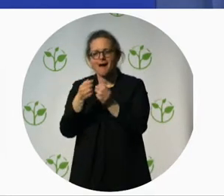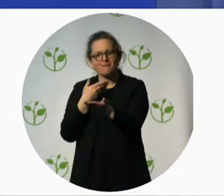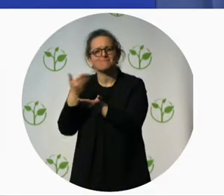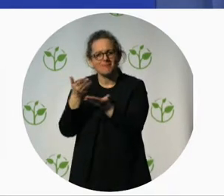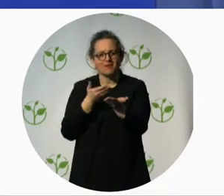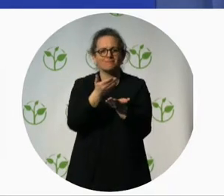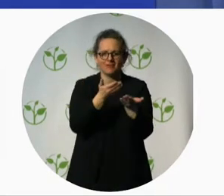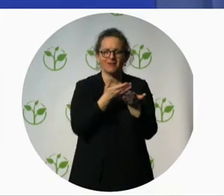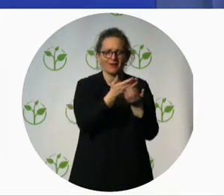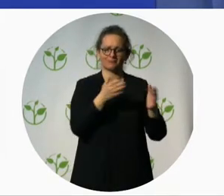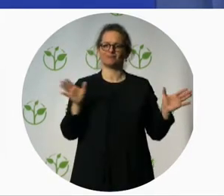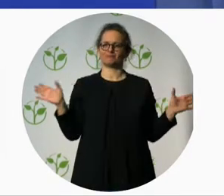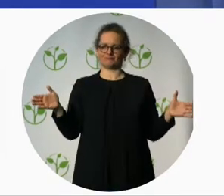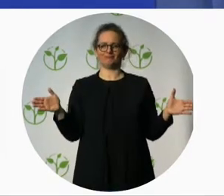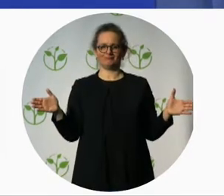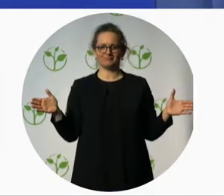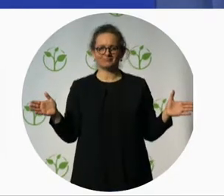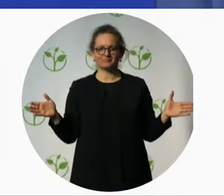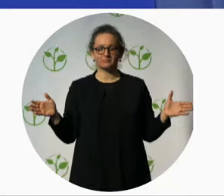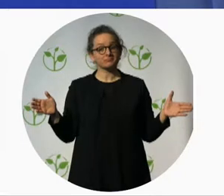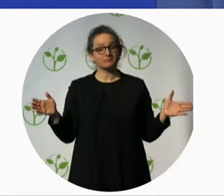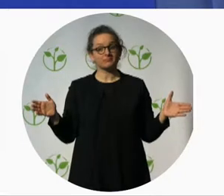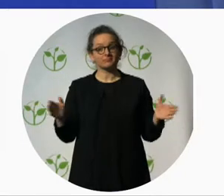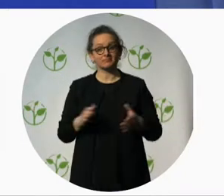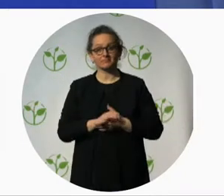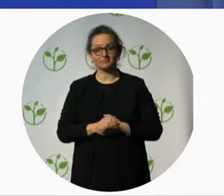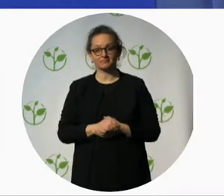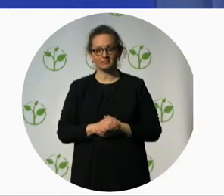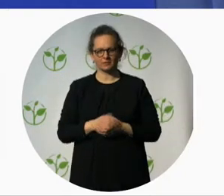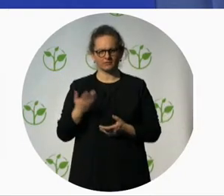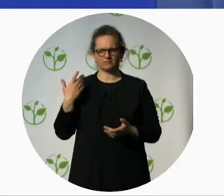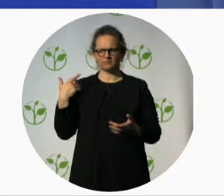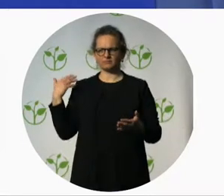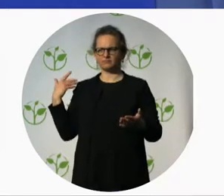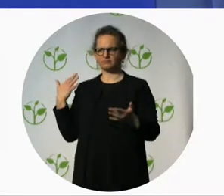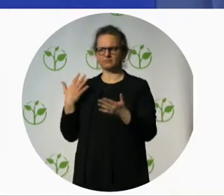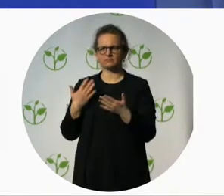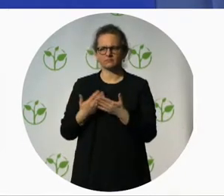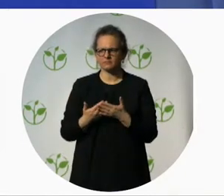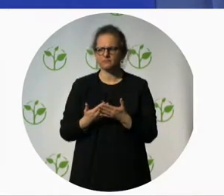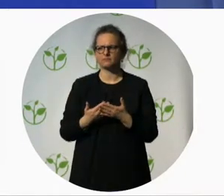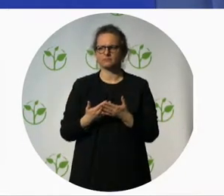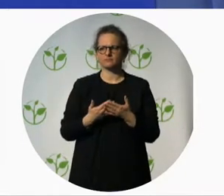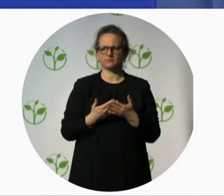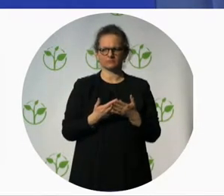18 experts meet in Geneva twice a year to monitor the reports of the 175